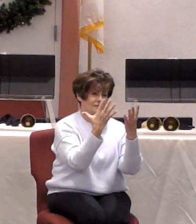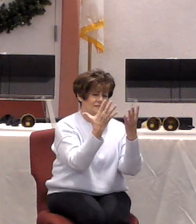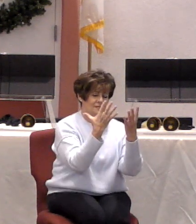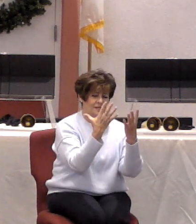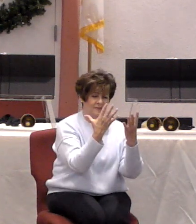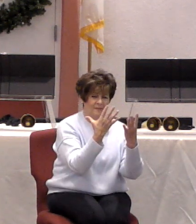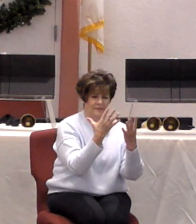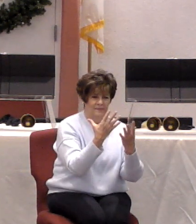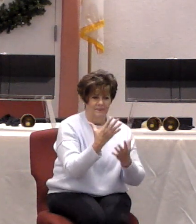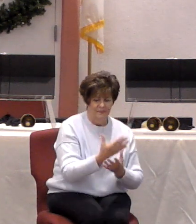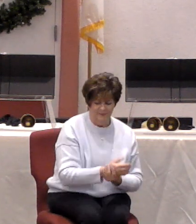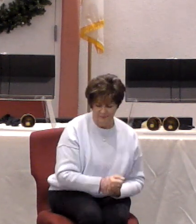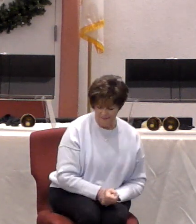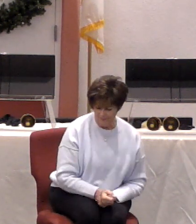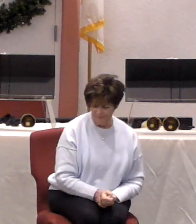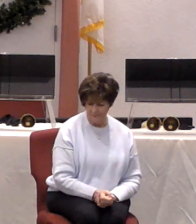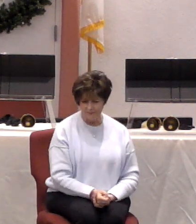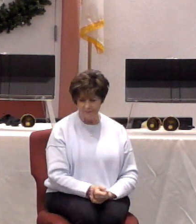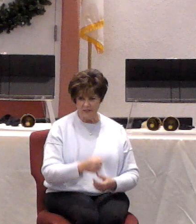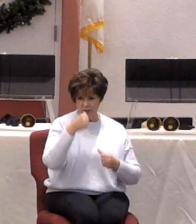to recognize this great birth.